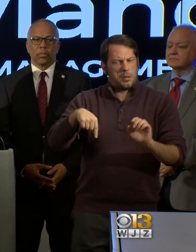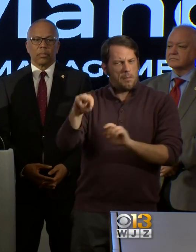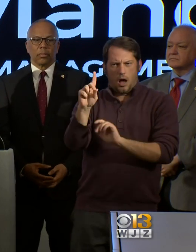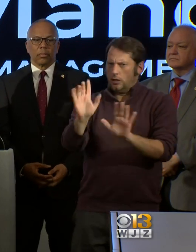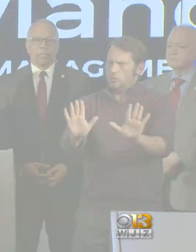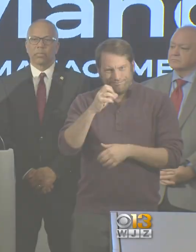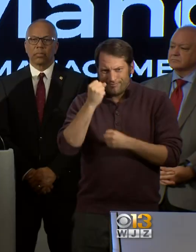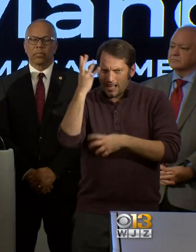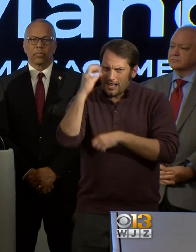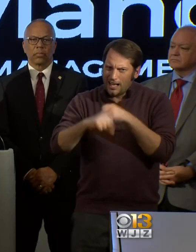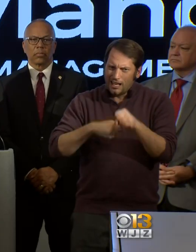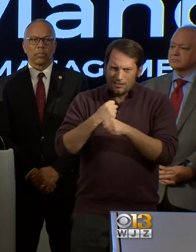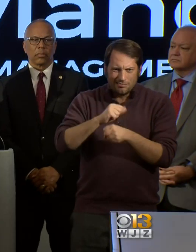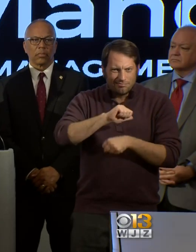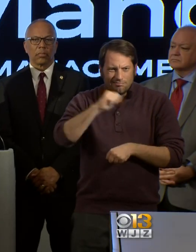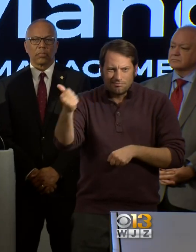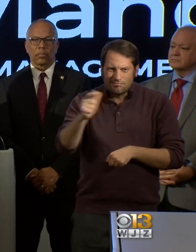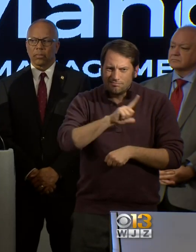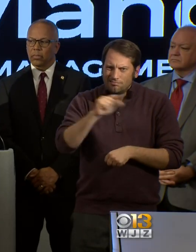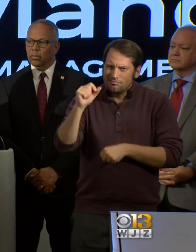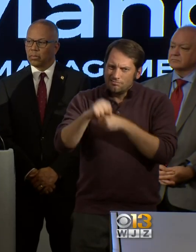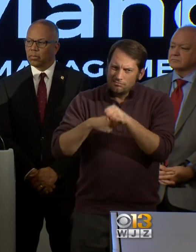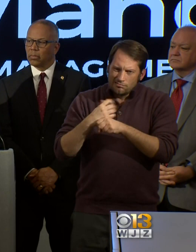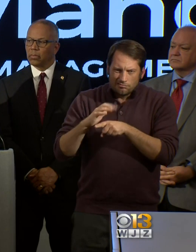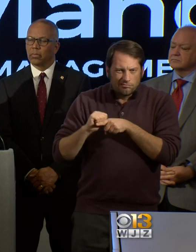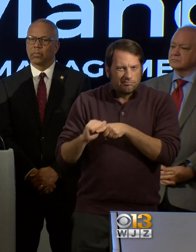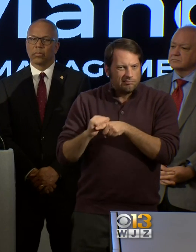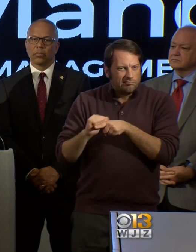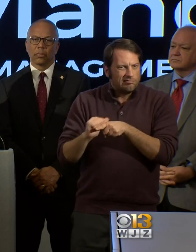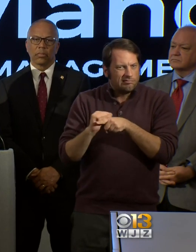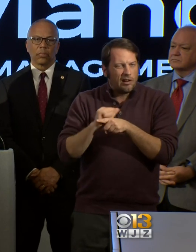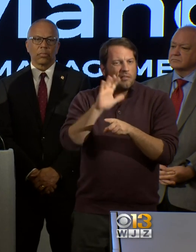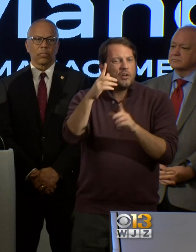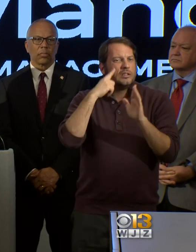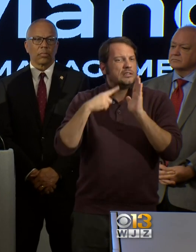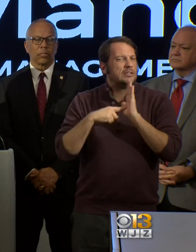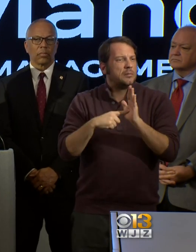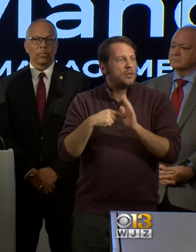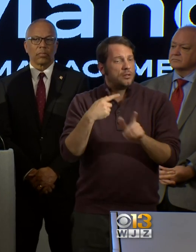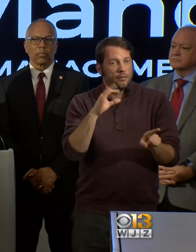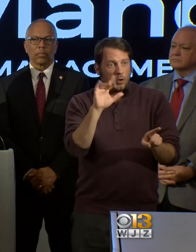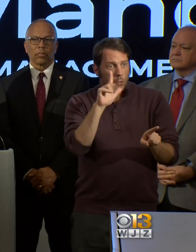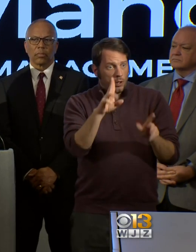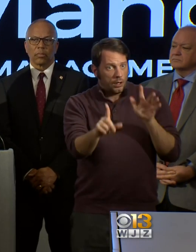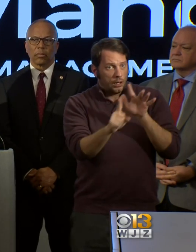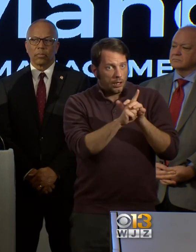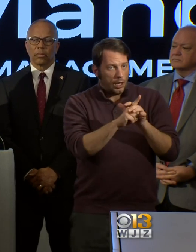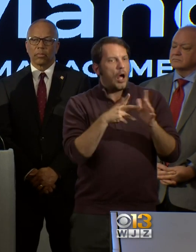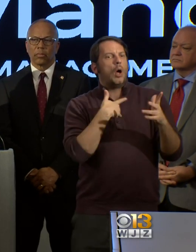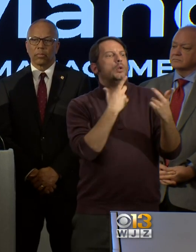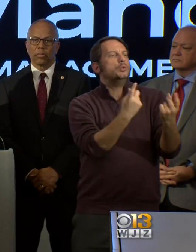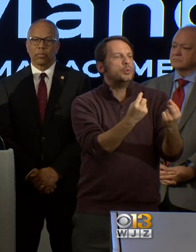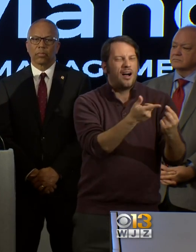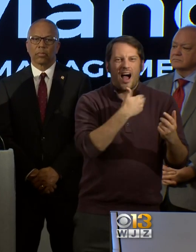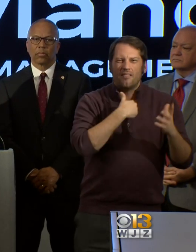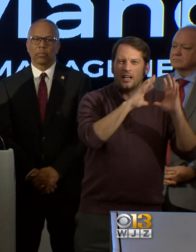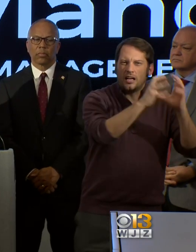health emergency, including the flu type A and B, which is what most people would call the normal